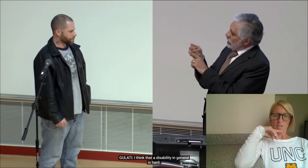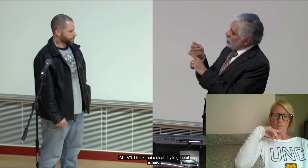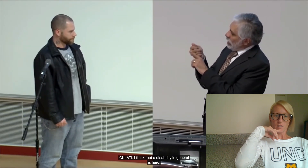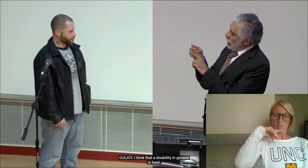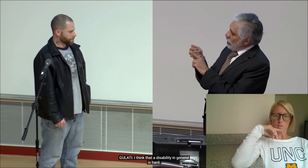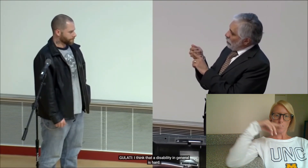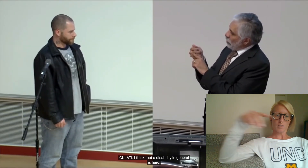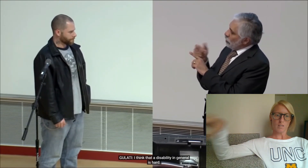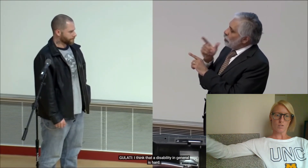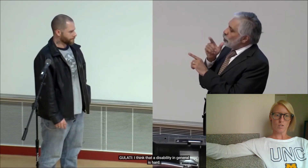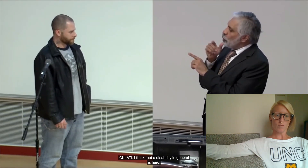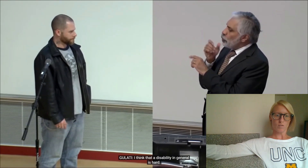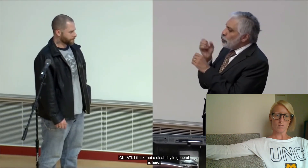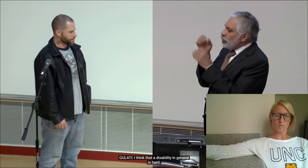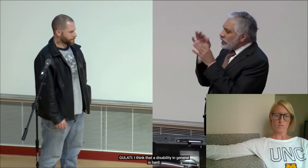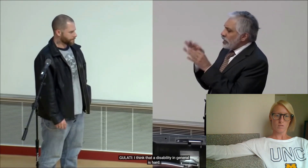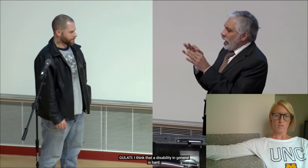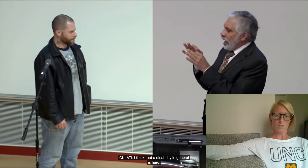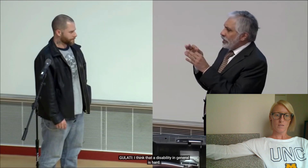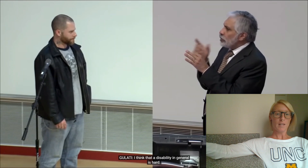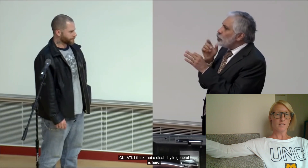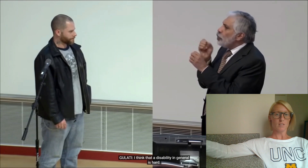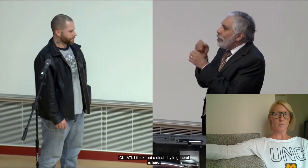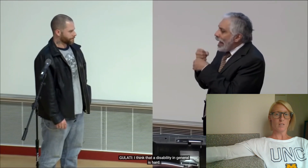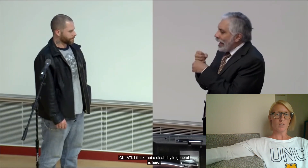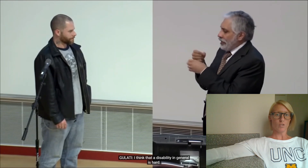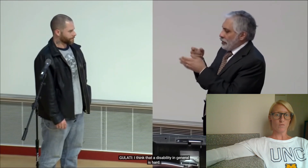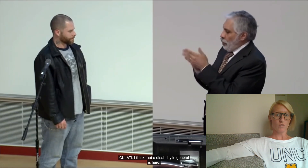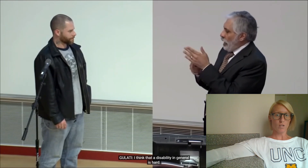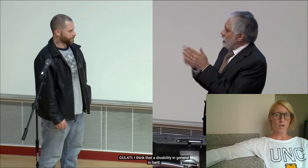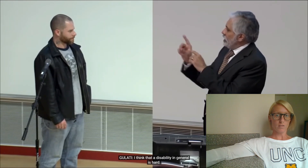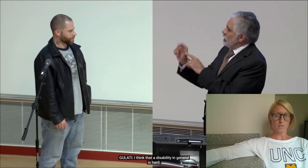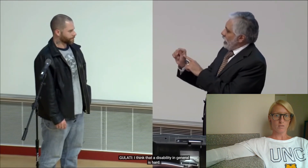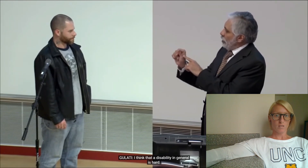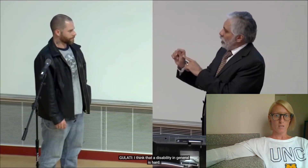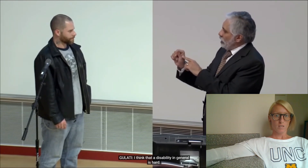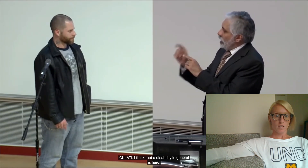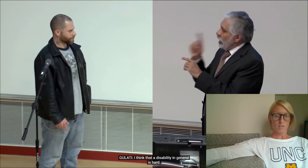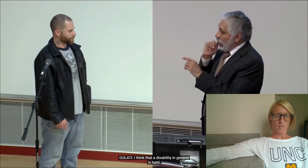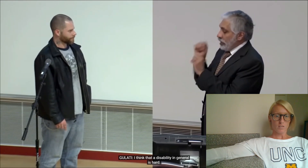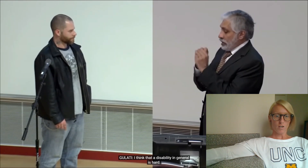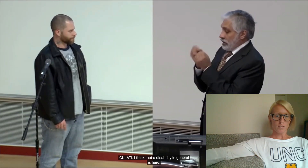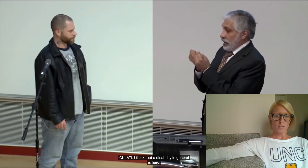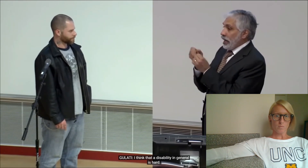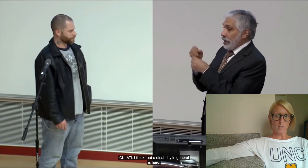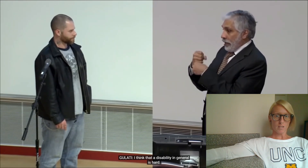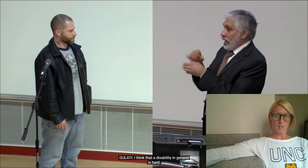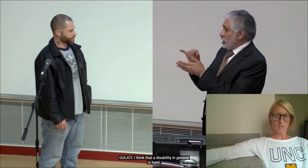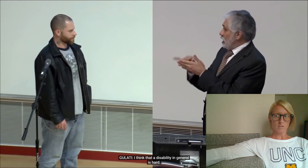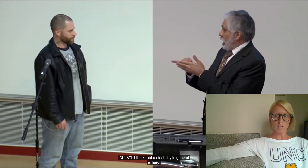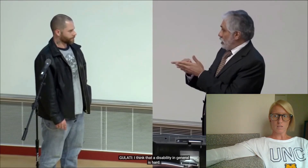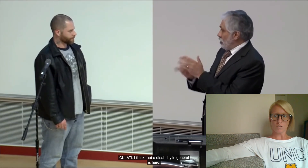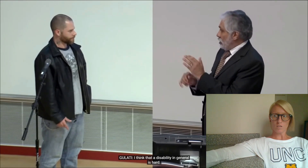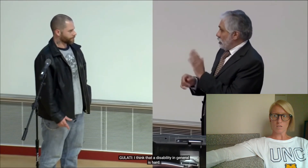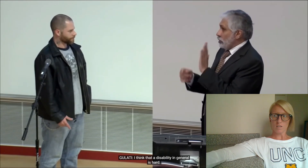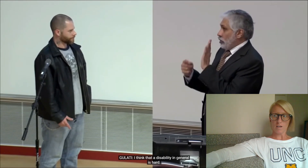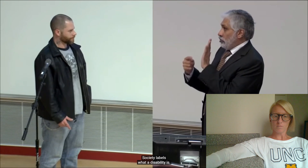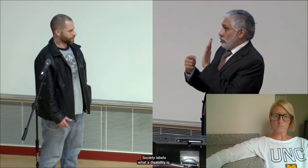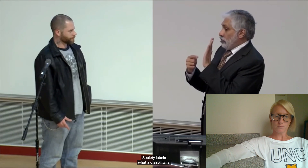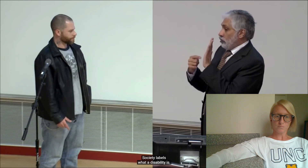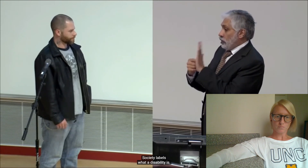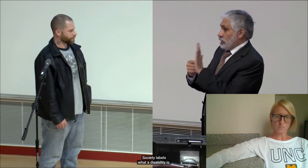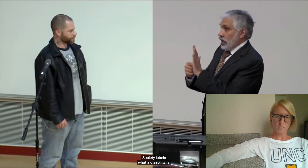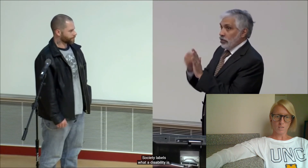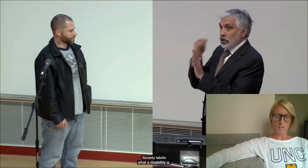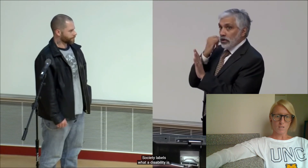I think that it's a disability. I think that a in general- disability in general That a disability in general is hard. is hard. It's hard to make decisions. Society